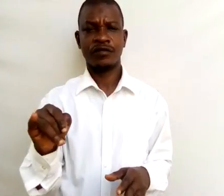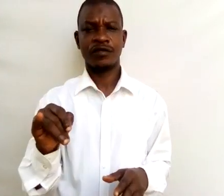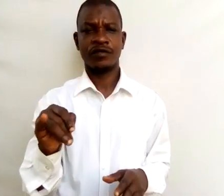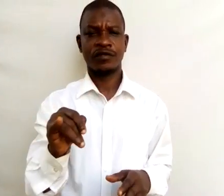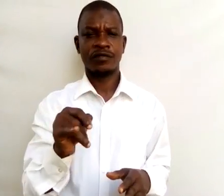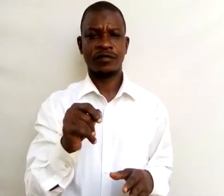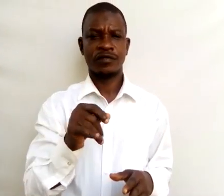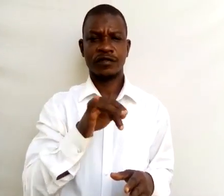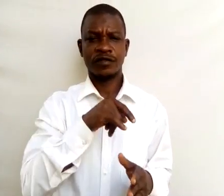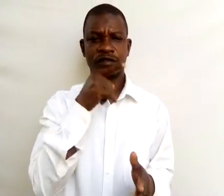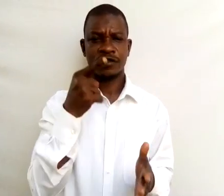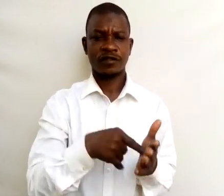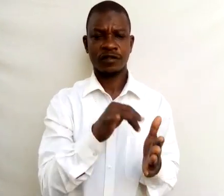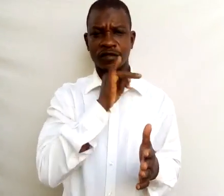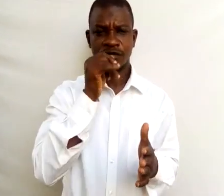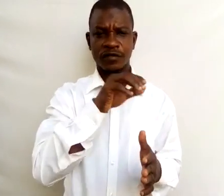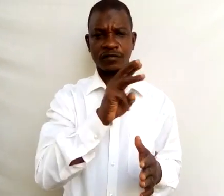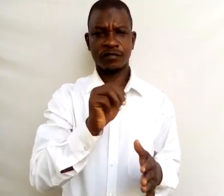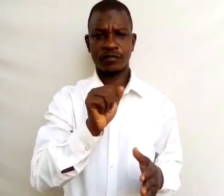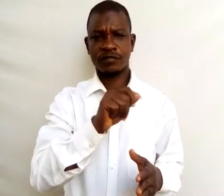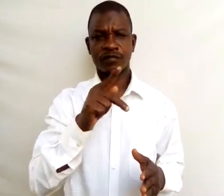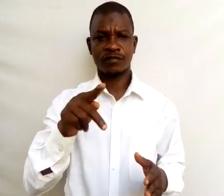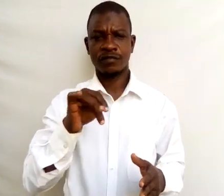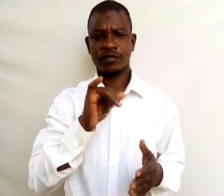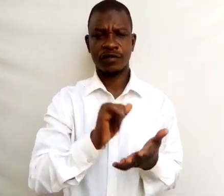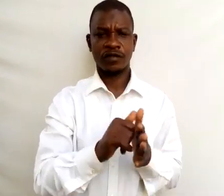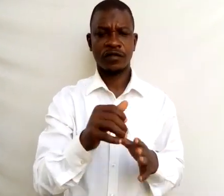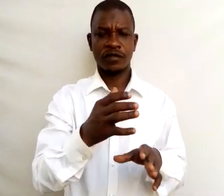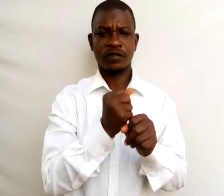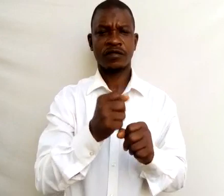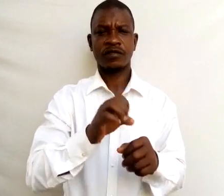This is a mapping that takes an element into itself.